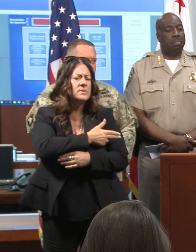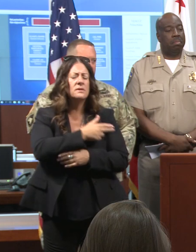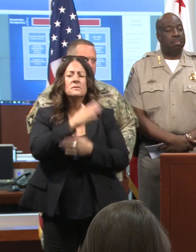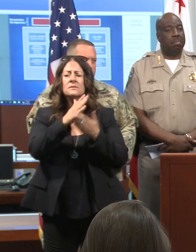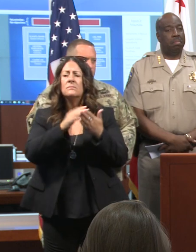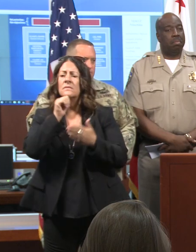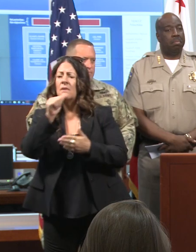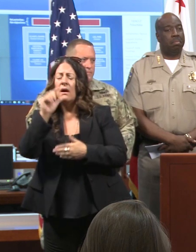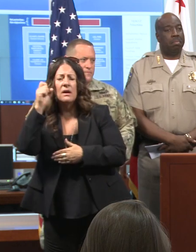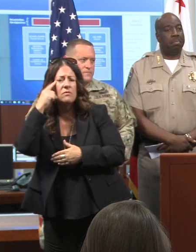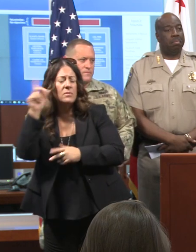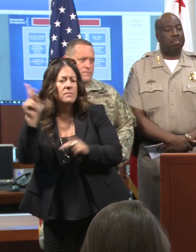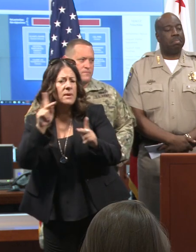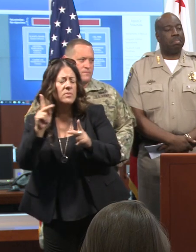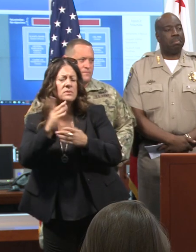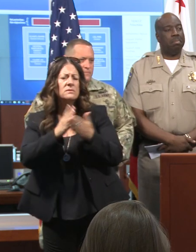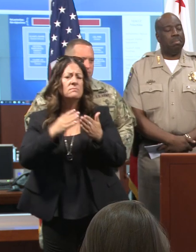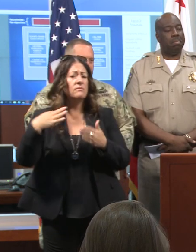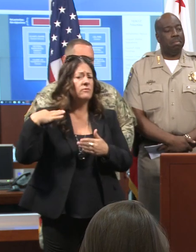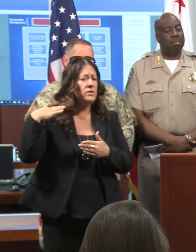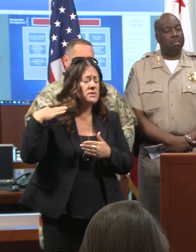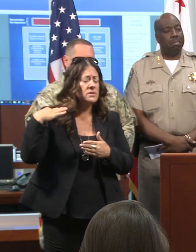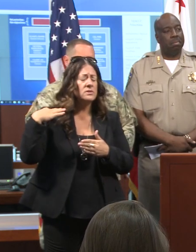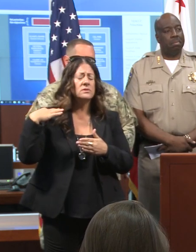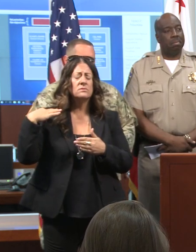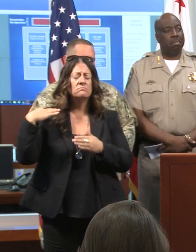non-governmental support, volunteers,